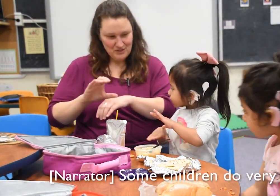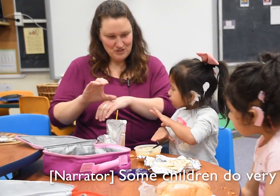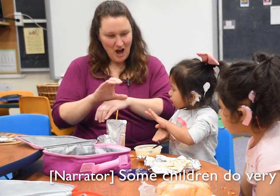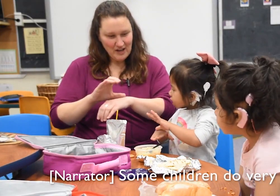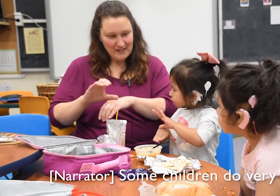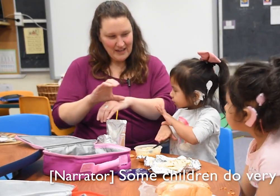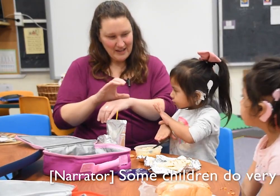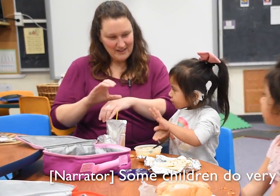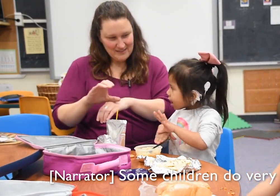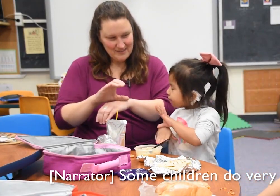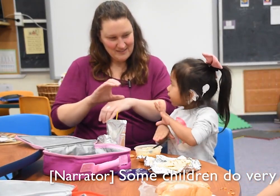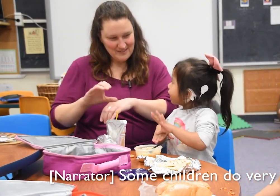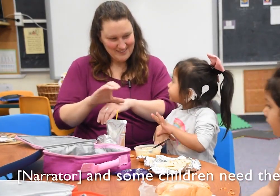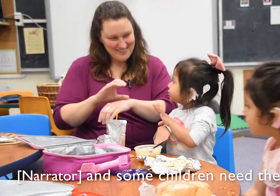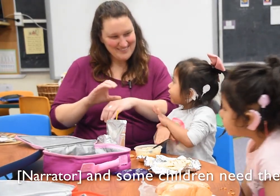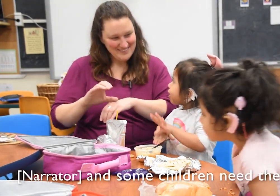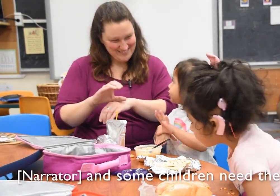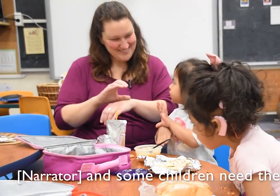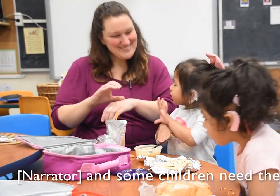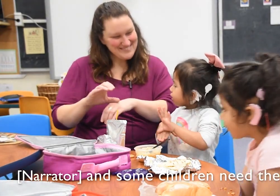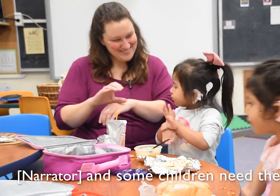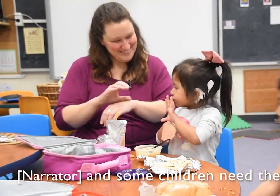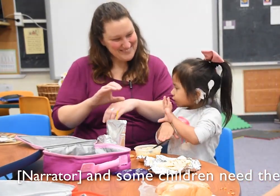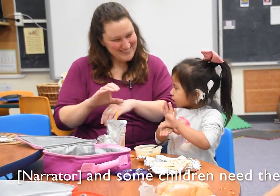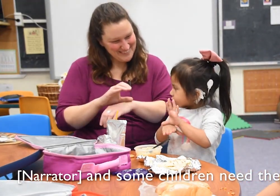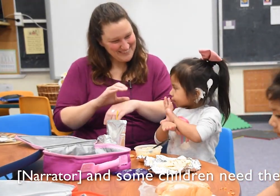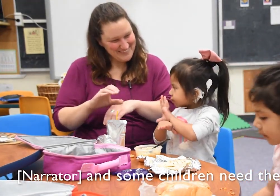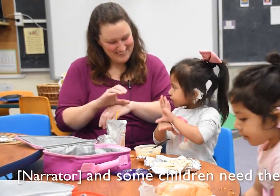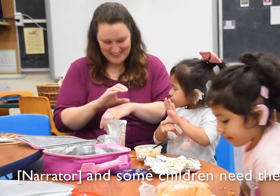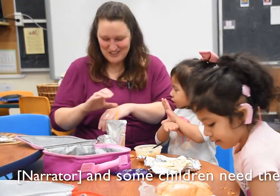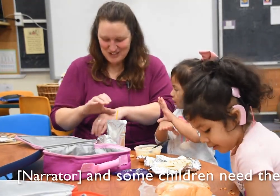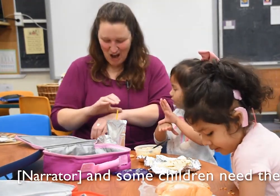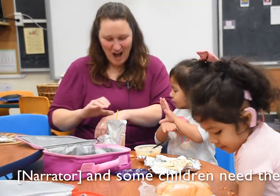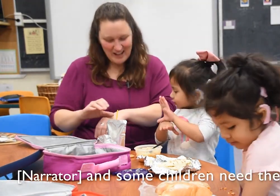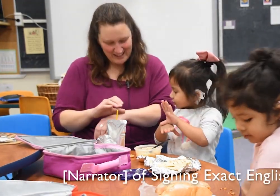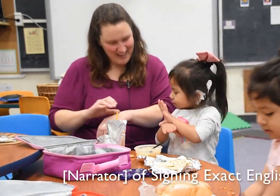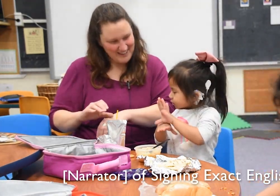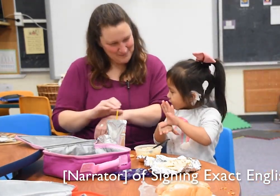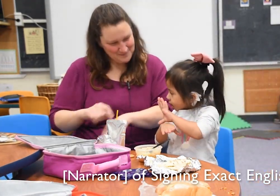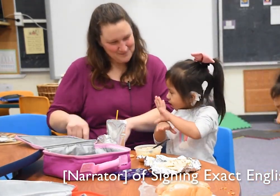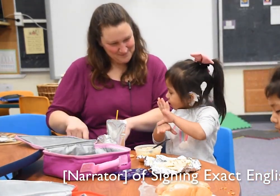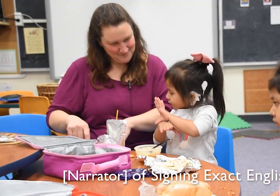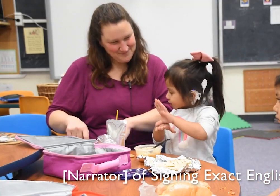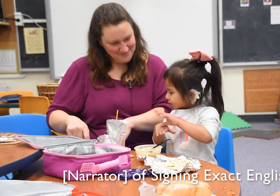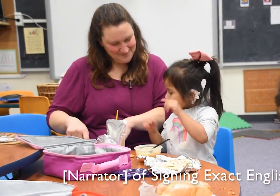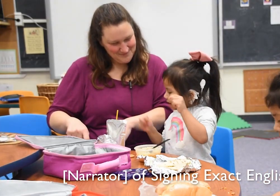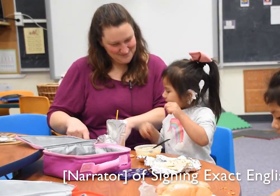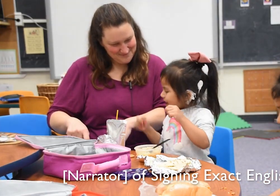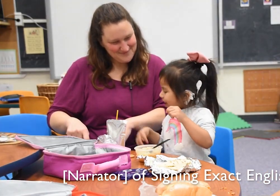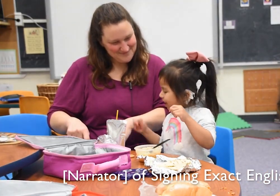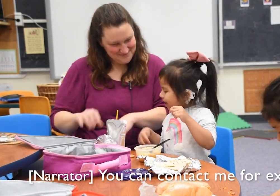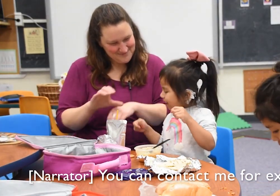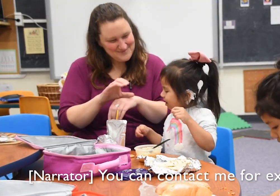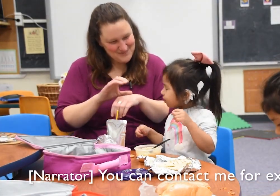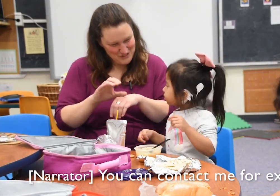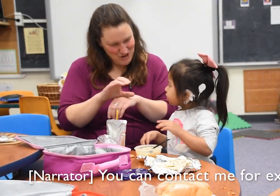children do very well, and some children need the addition of signing exact English. You